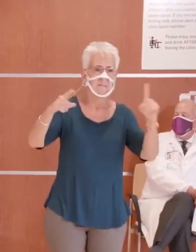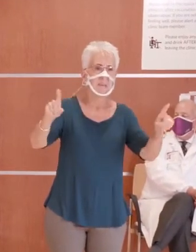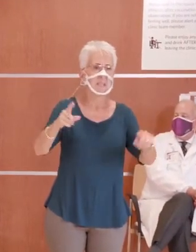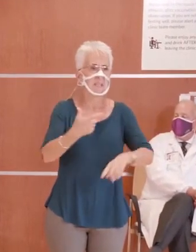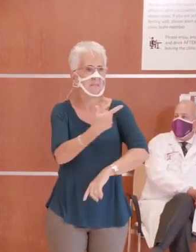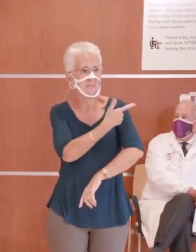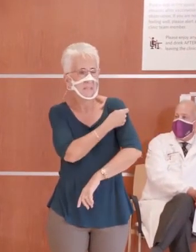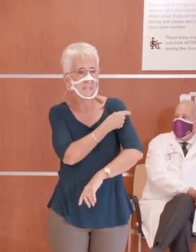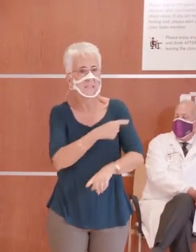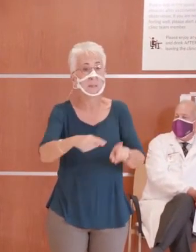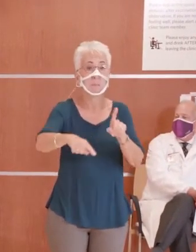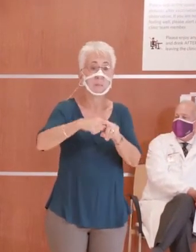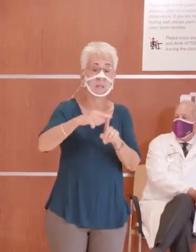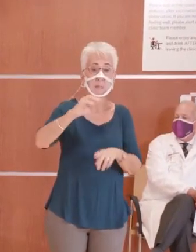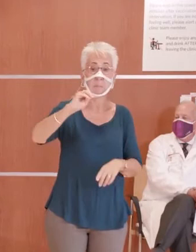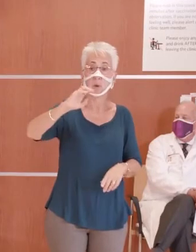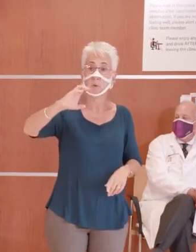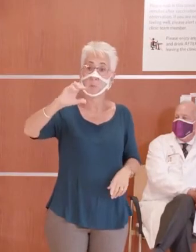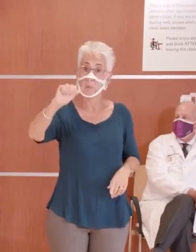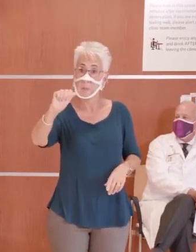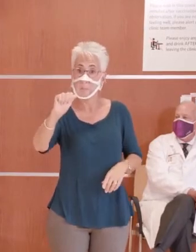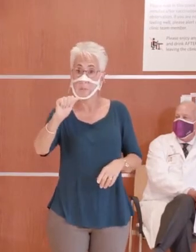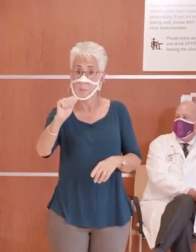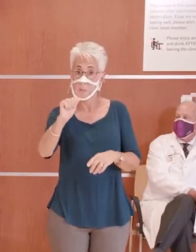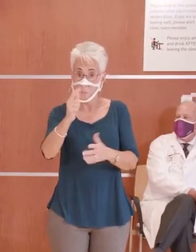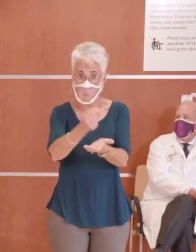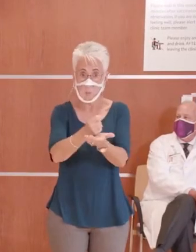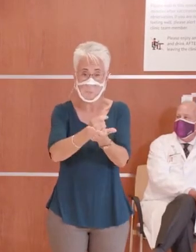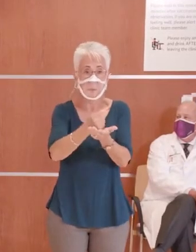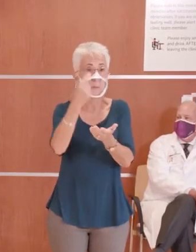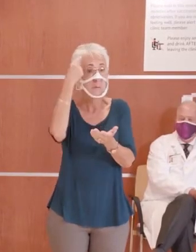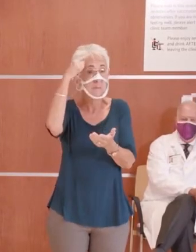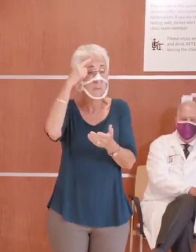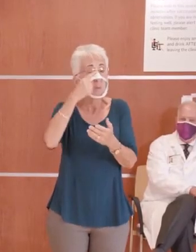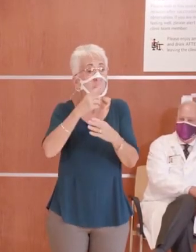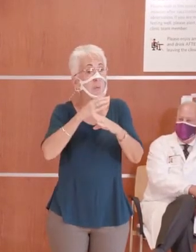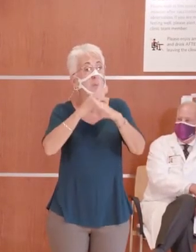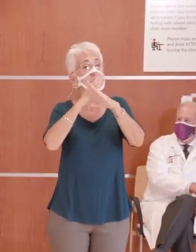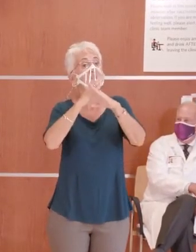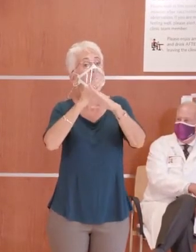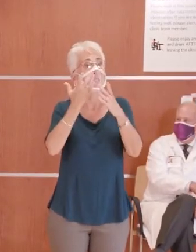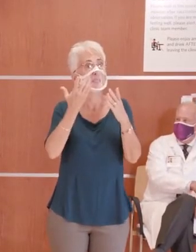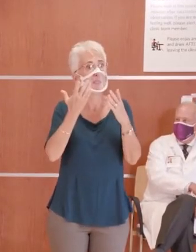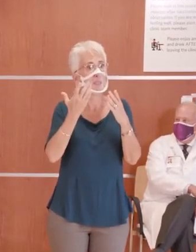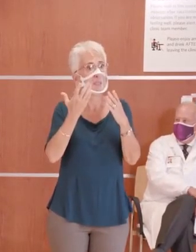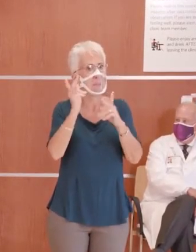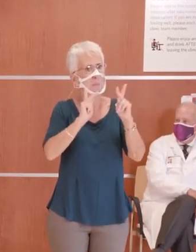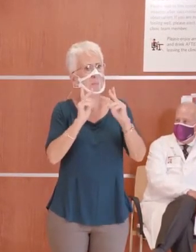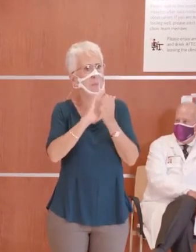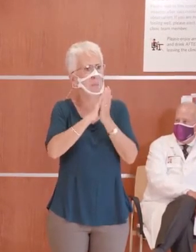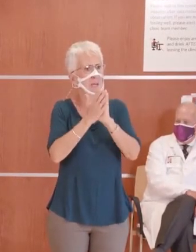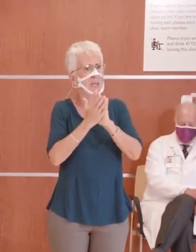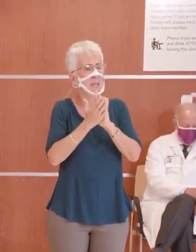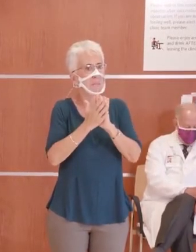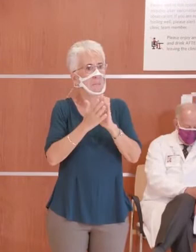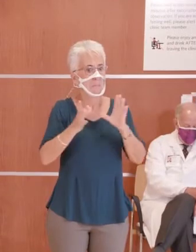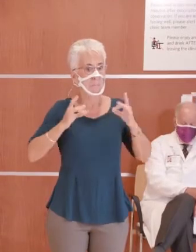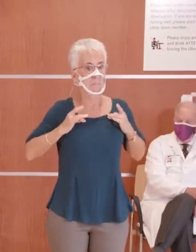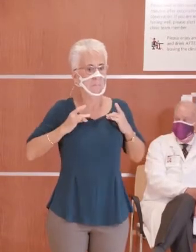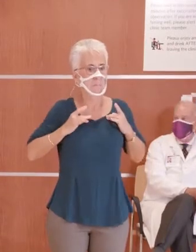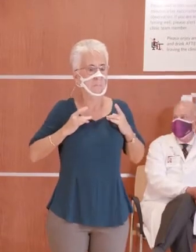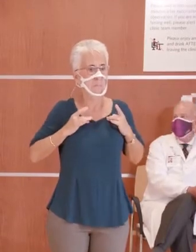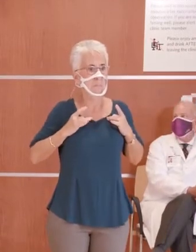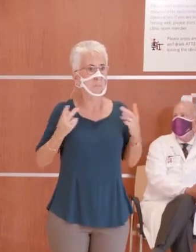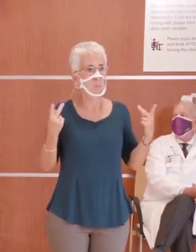as monoclonal antibody treatment to prevent a strong likelihood of preventing newly infected people from becoming very, very